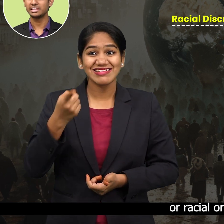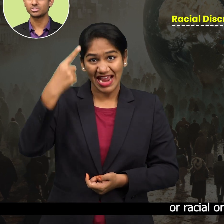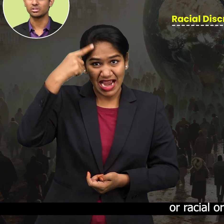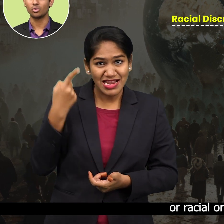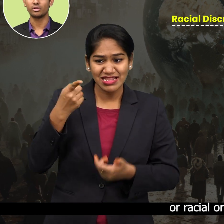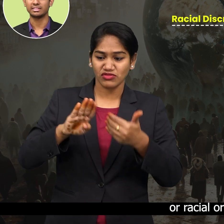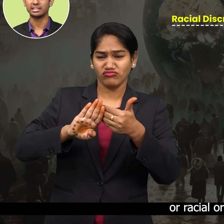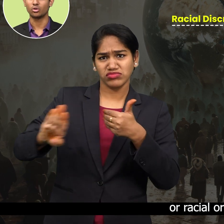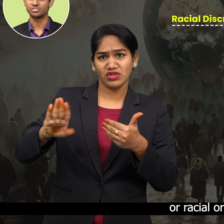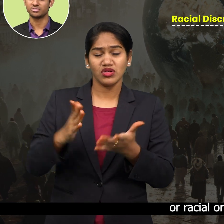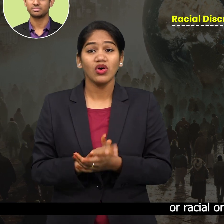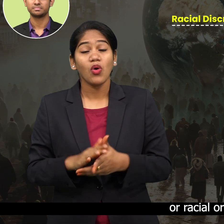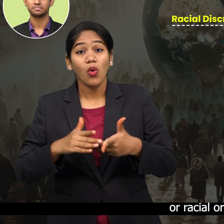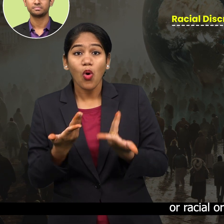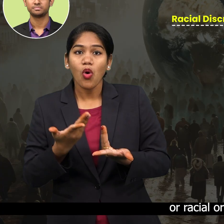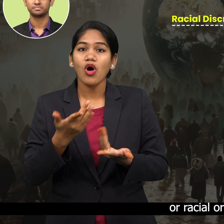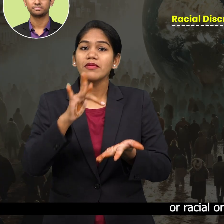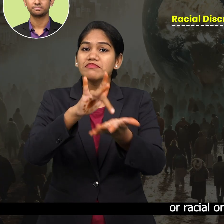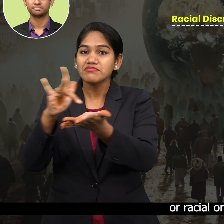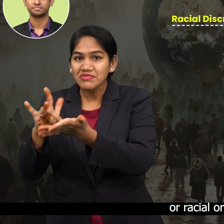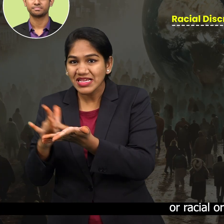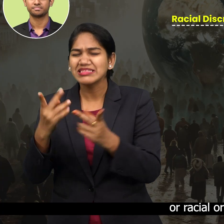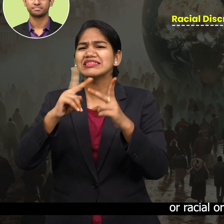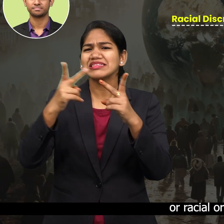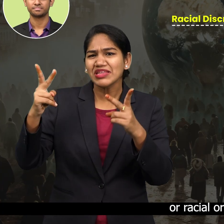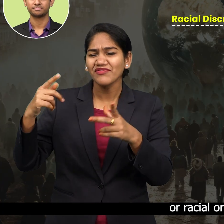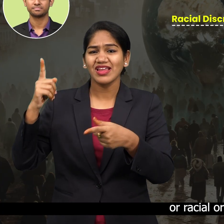or racial or ethnic origin.